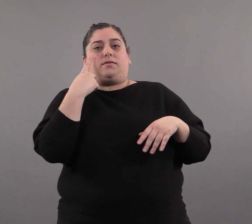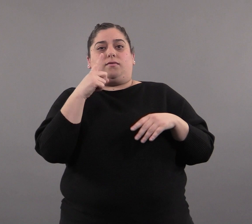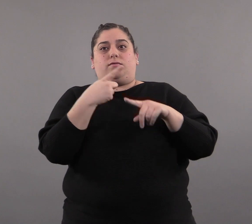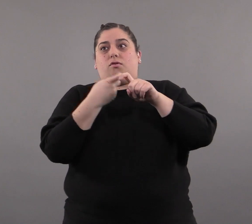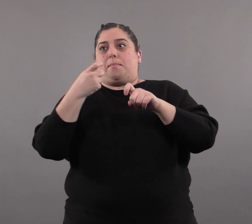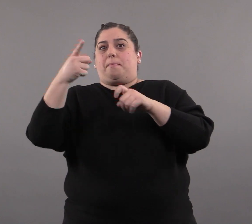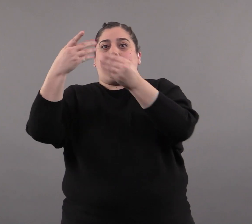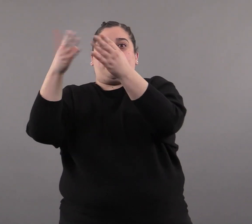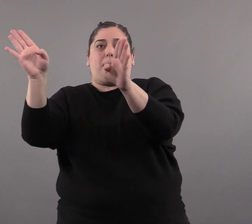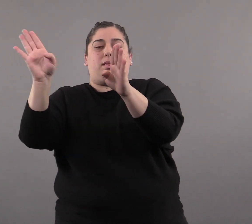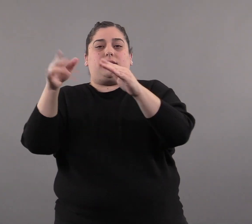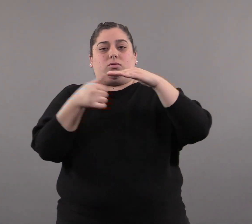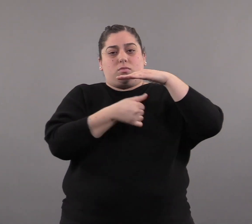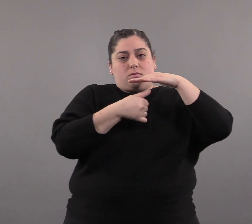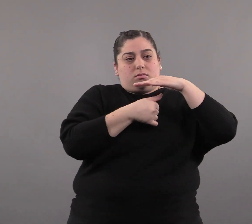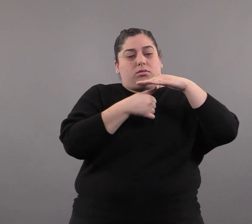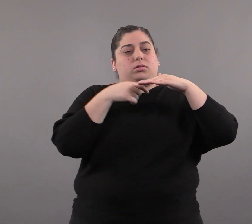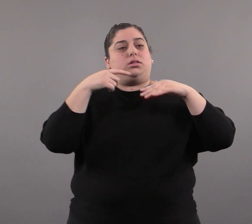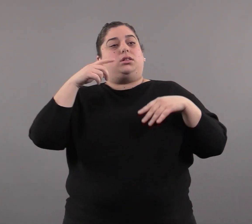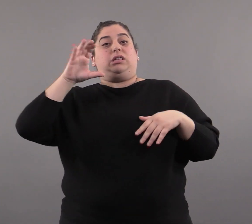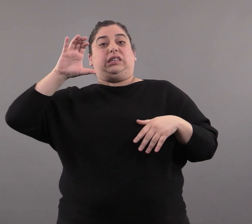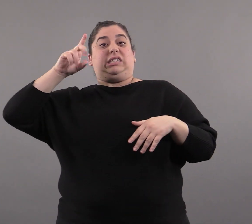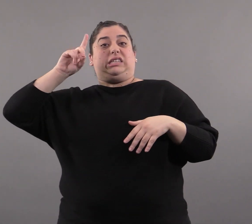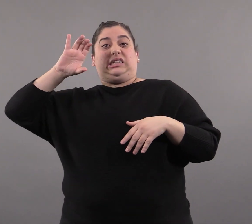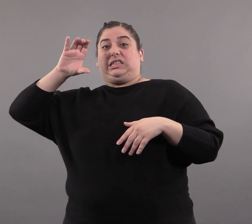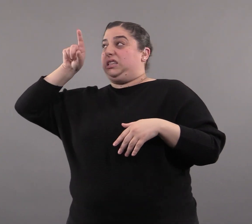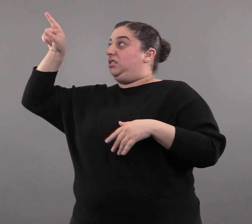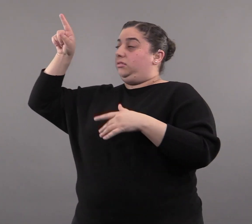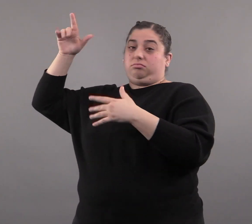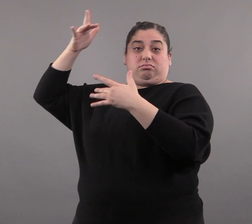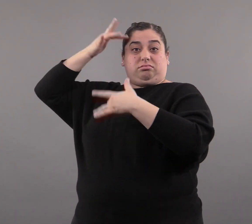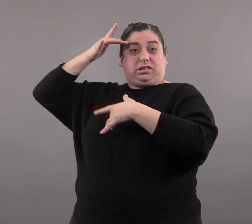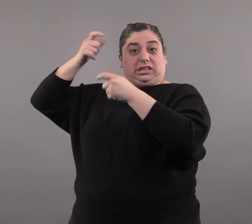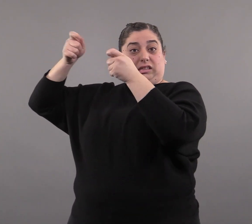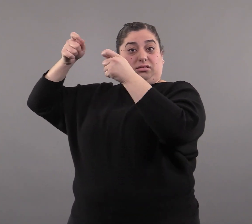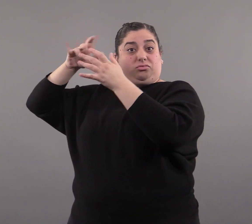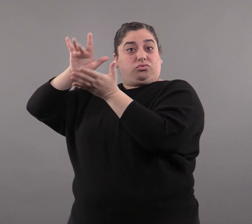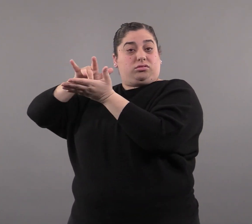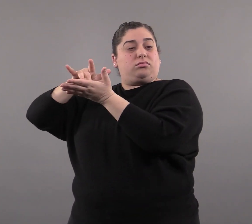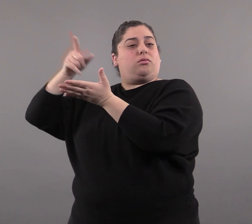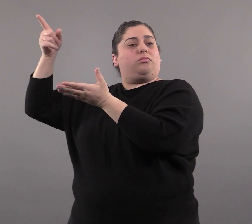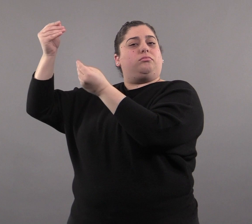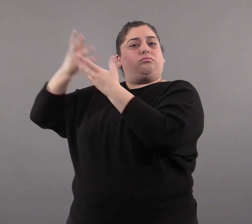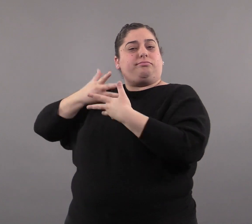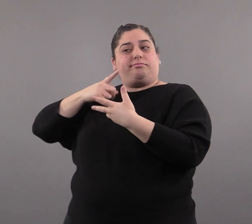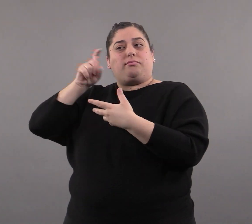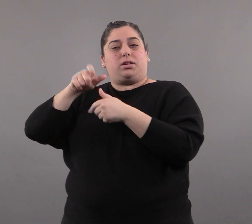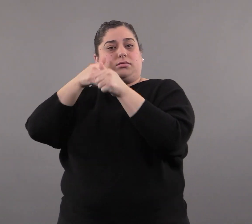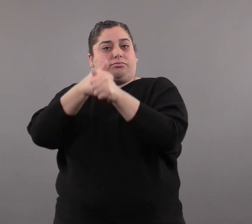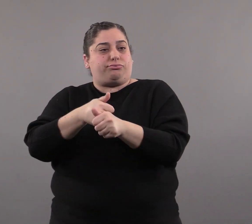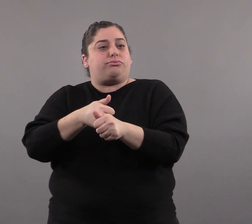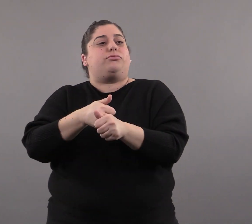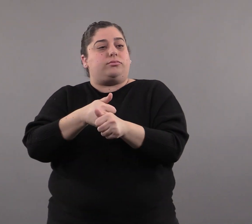CDC's guidance on quarantines and precautions that should be taken after travel.